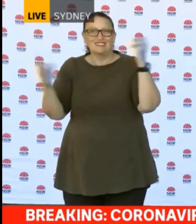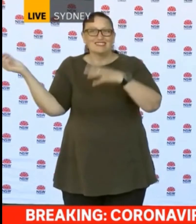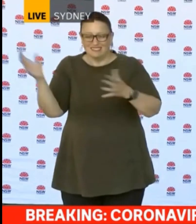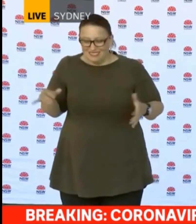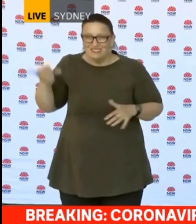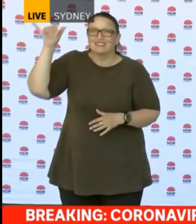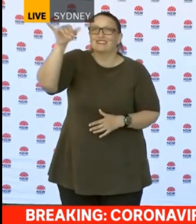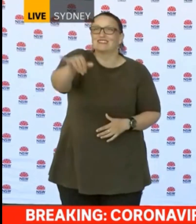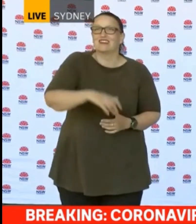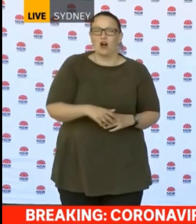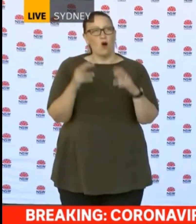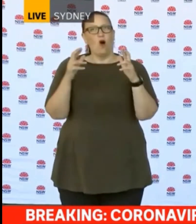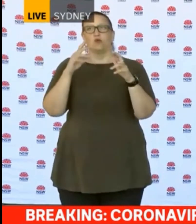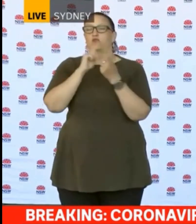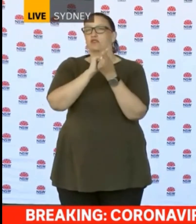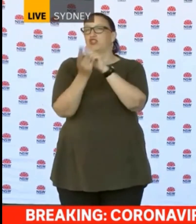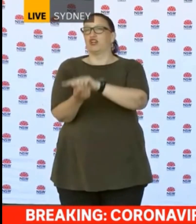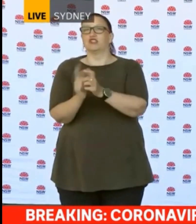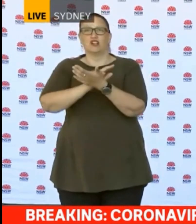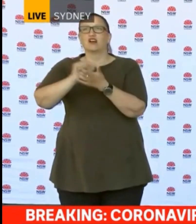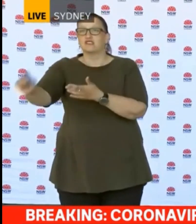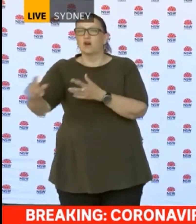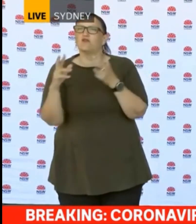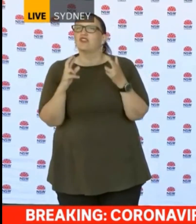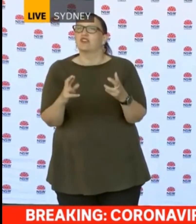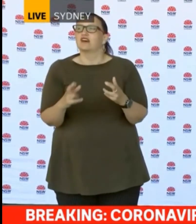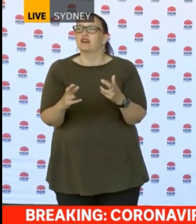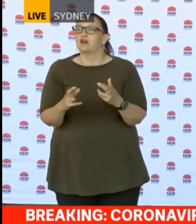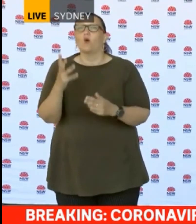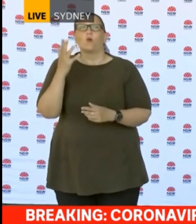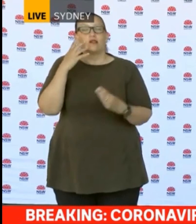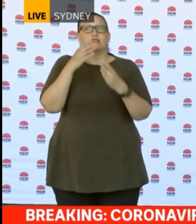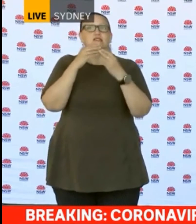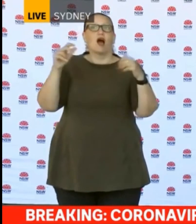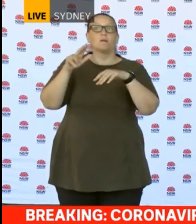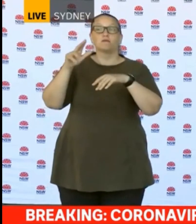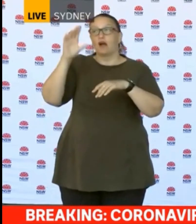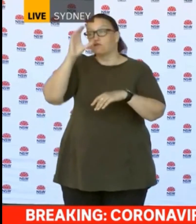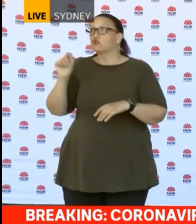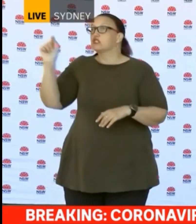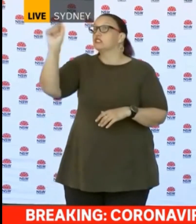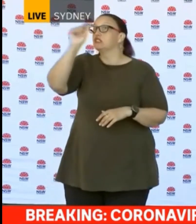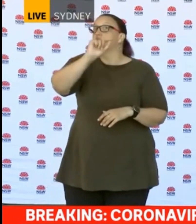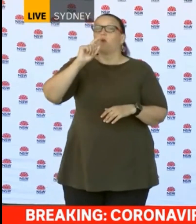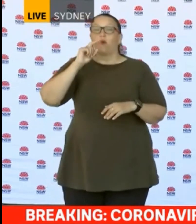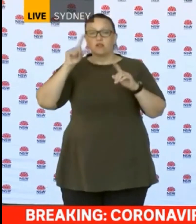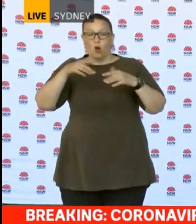turning their attention to post-COVID. We need to be really open to that. I think the pause between January 15 and February 15 is important